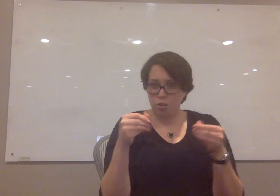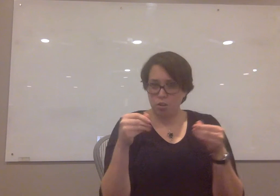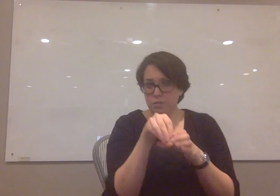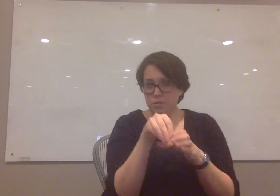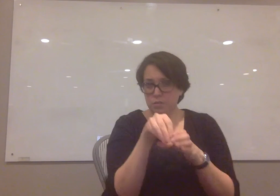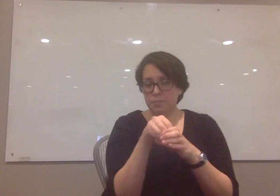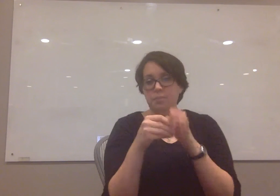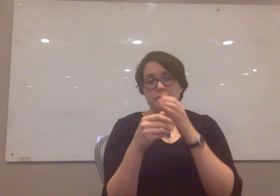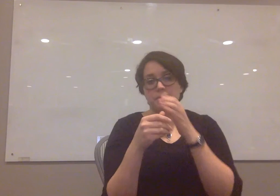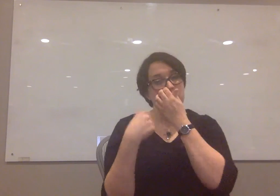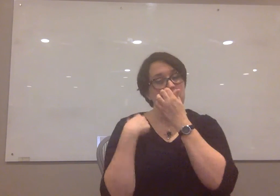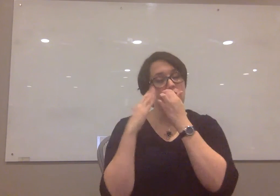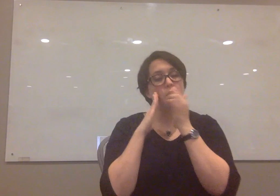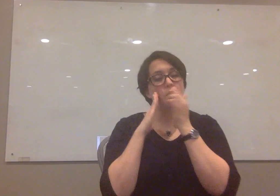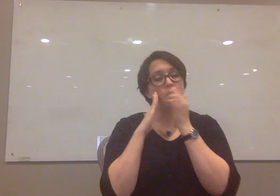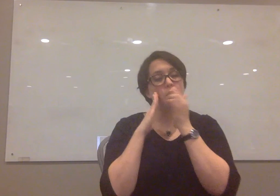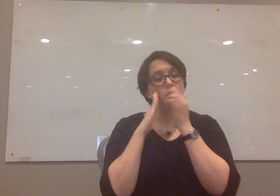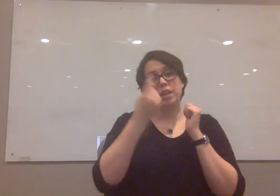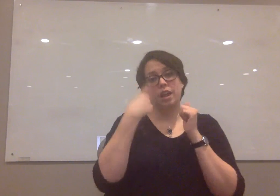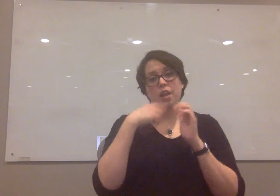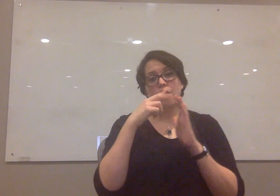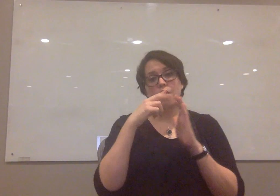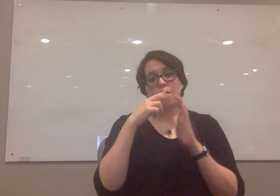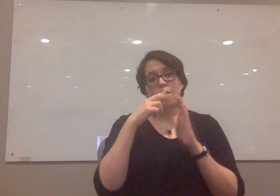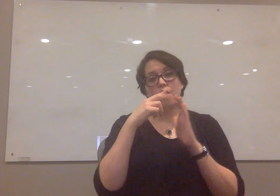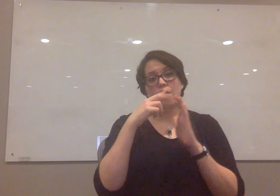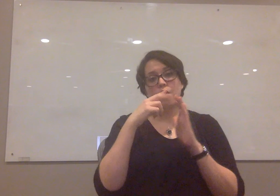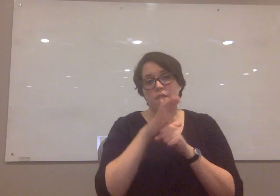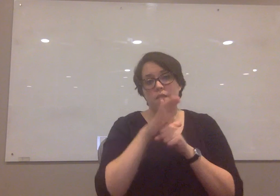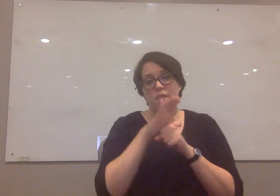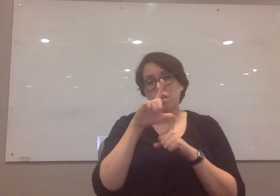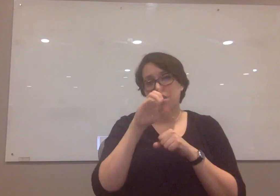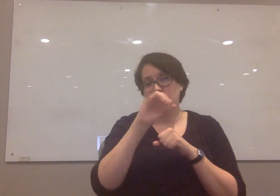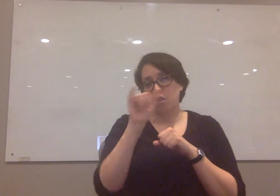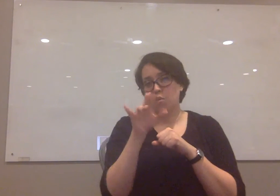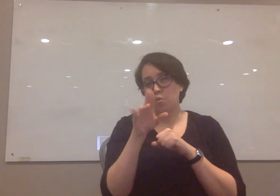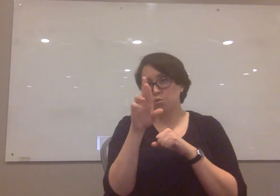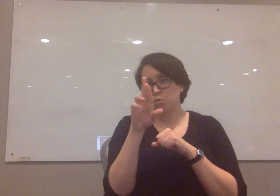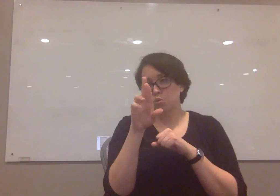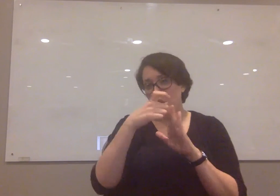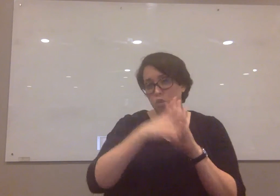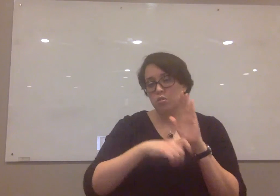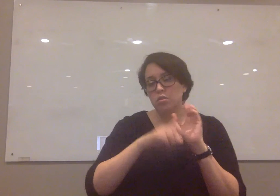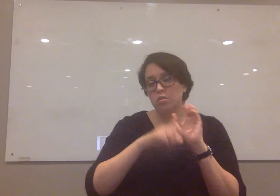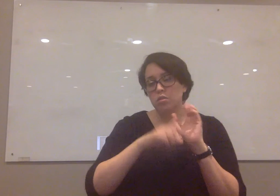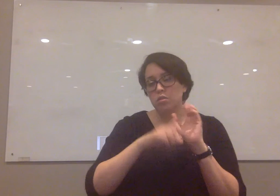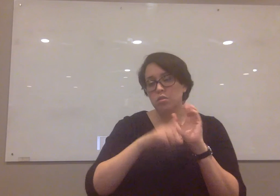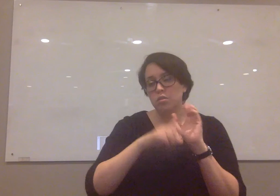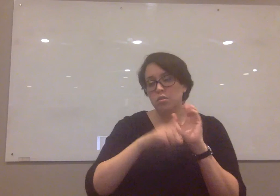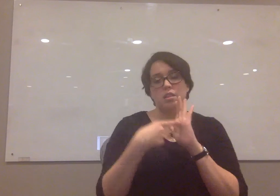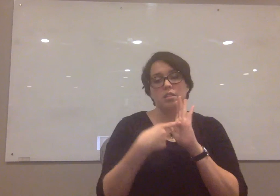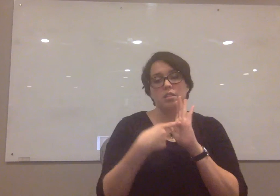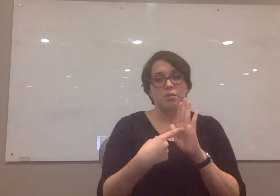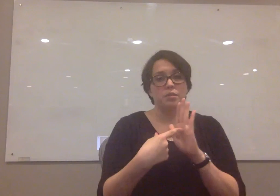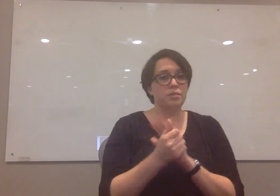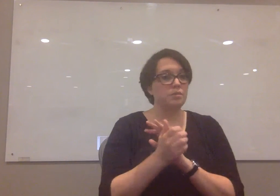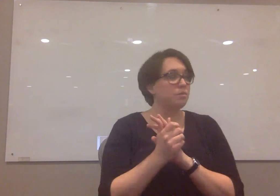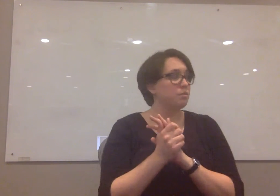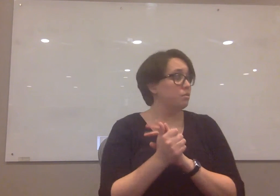I'll eventually get it. Like I read enough closure articles and eventually I could understand their examples. The key thing you brought